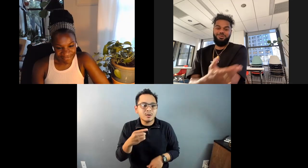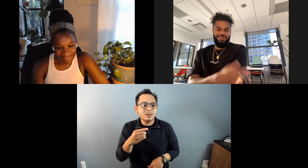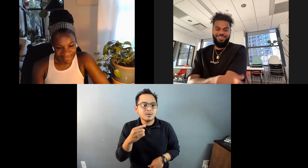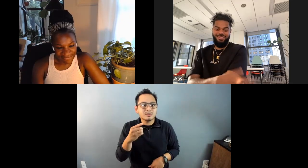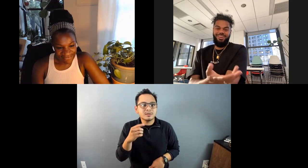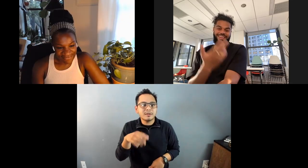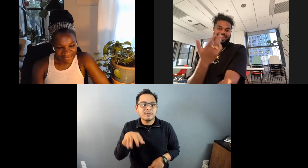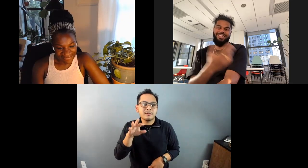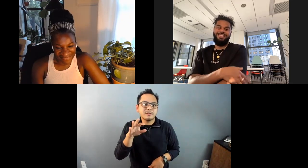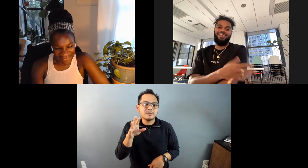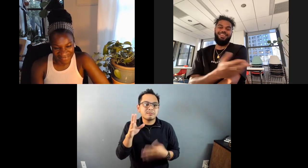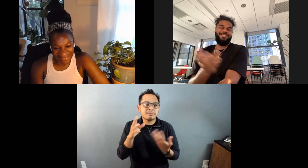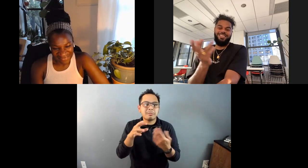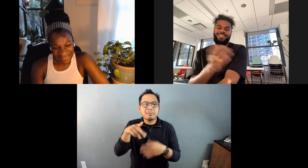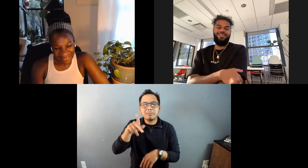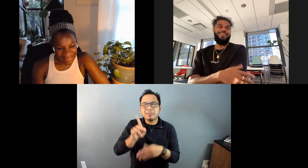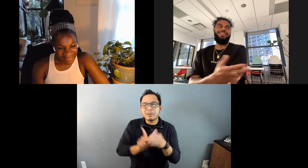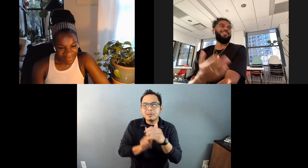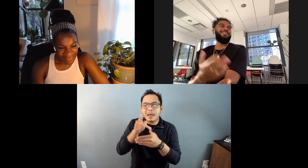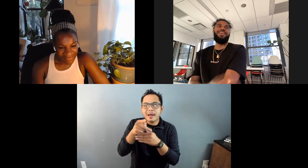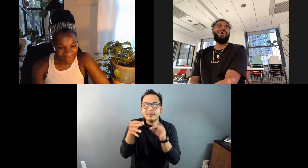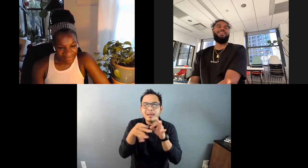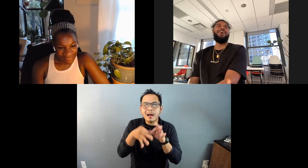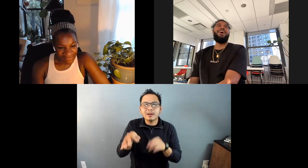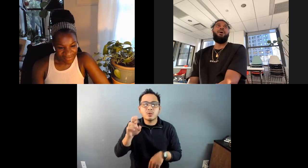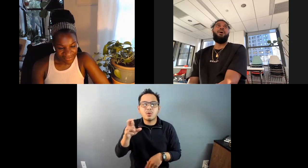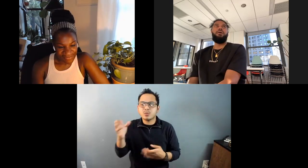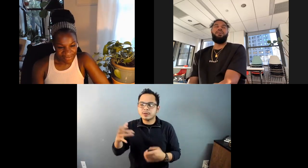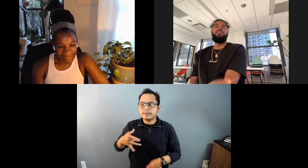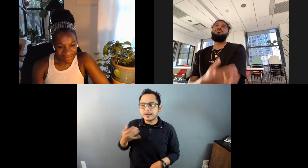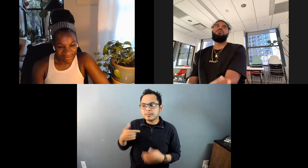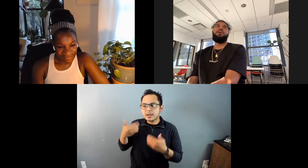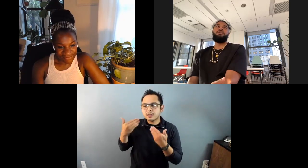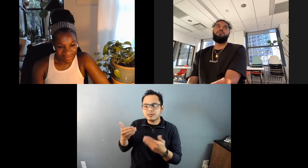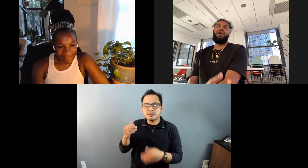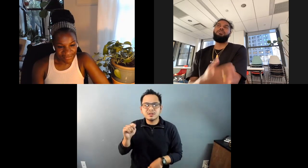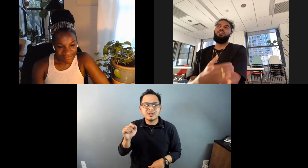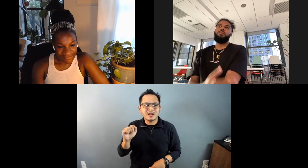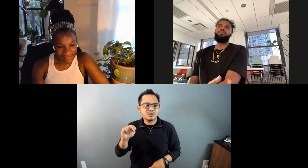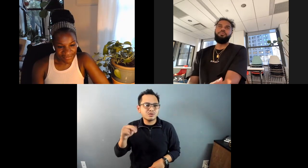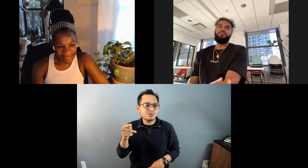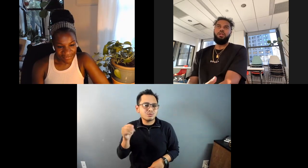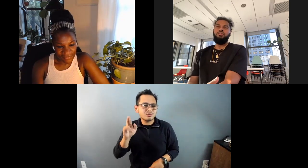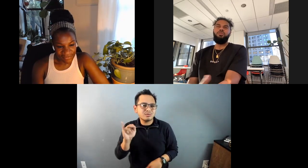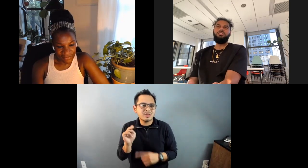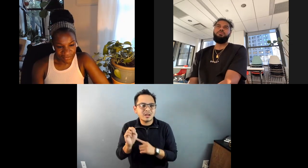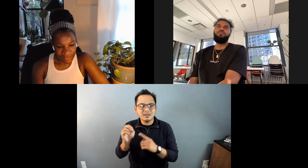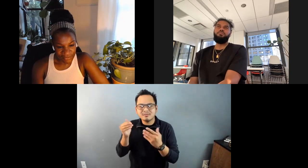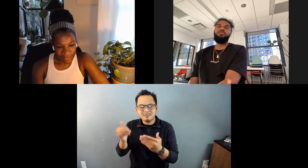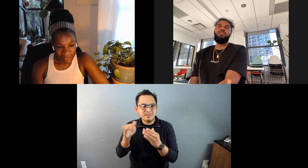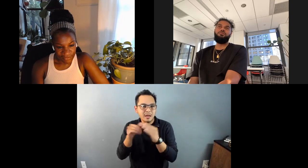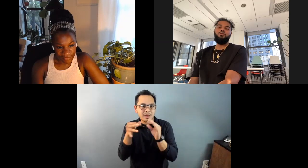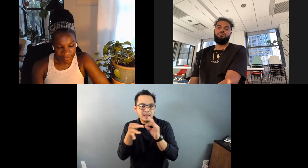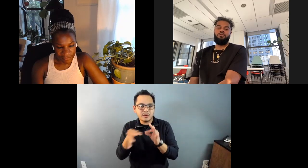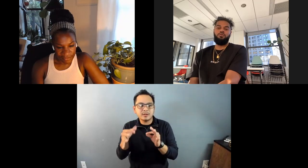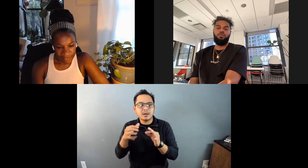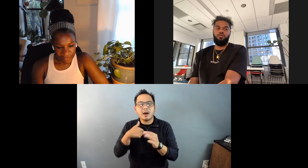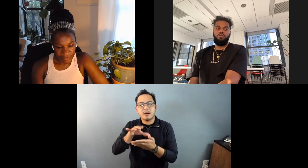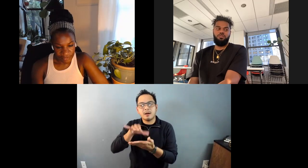Queens like has pros and cons, way more pros than cons. But the pros